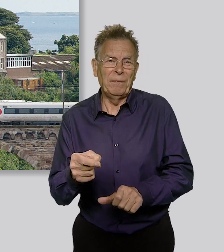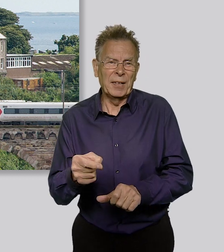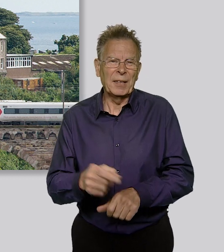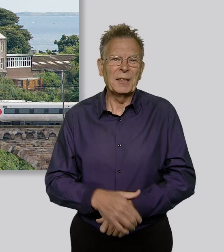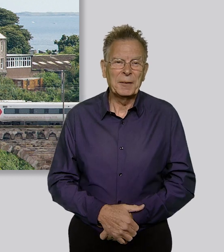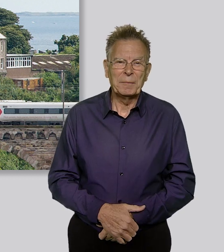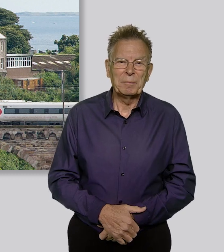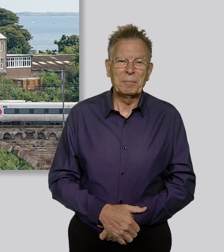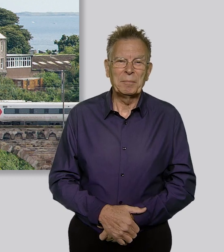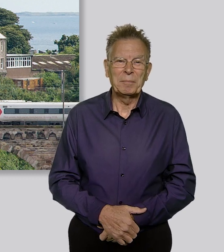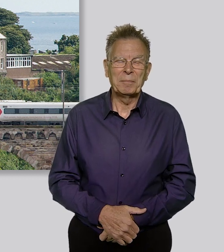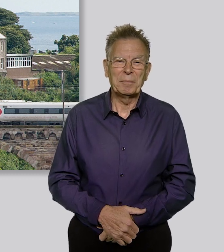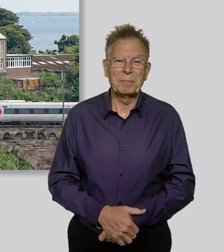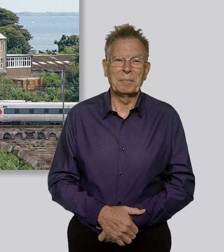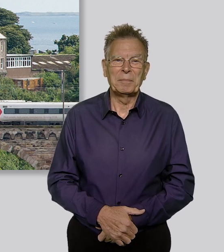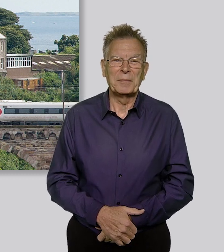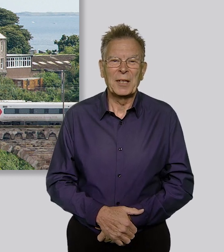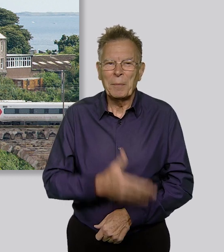high-tech.